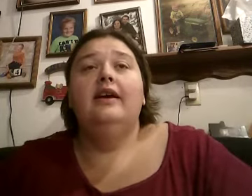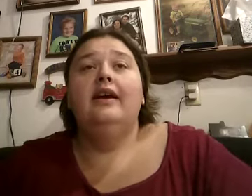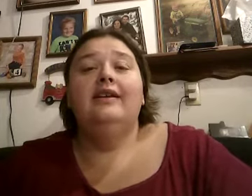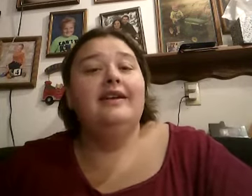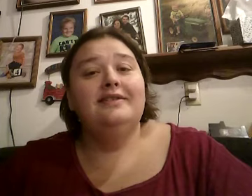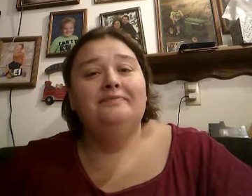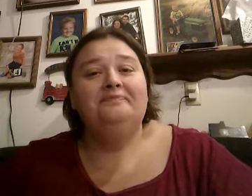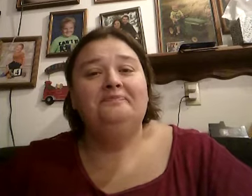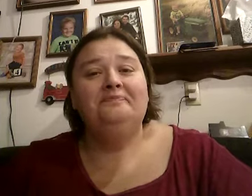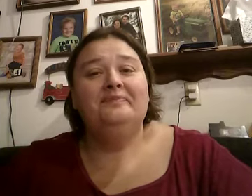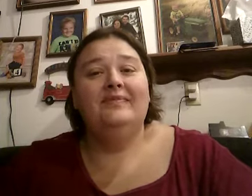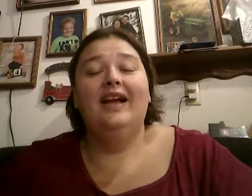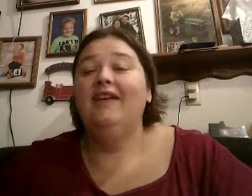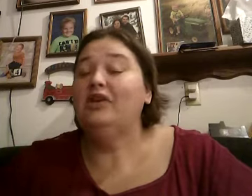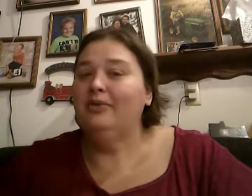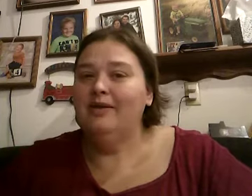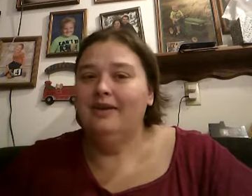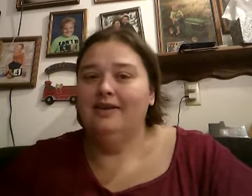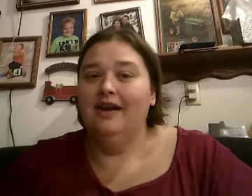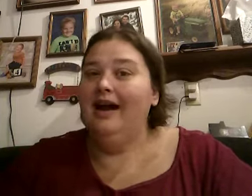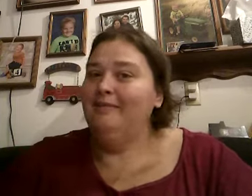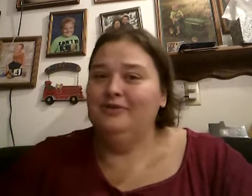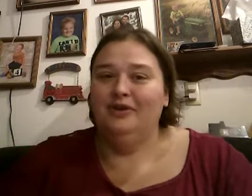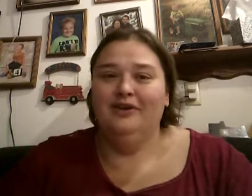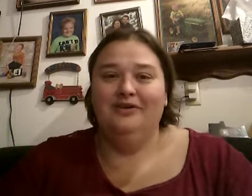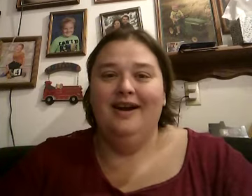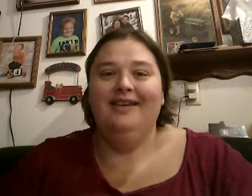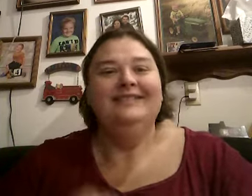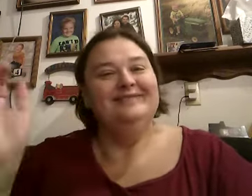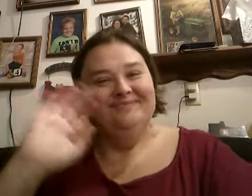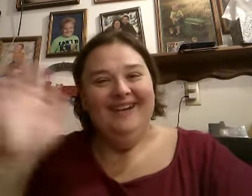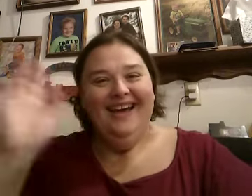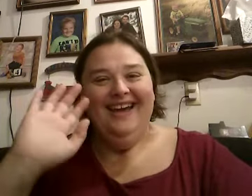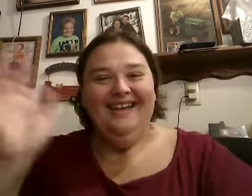And guys, have a great week. I'm sure gonna try. Bye.